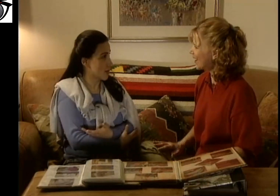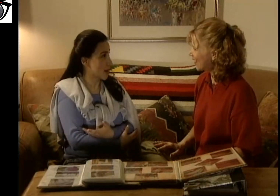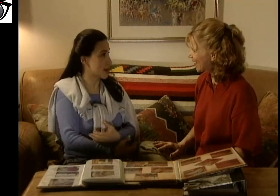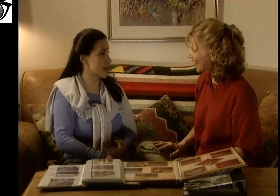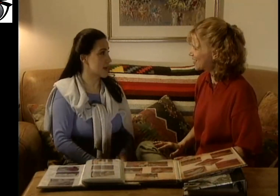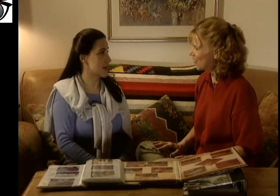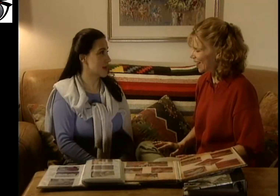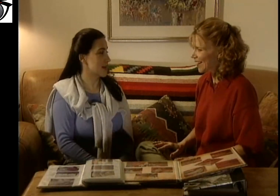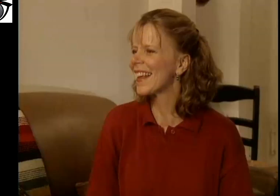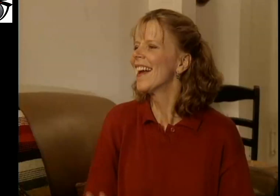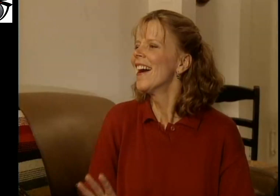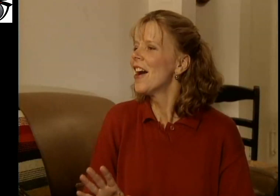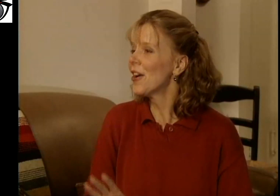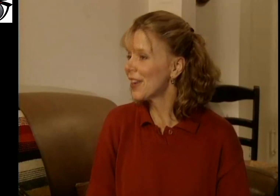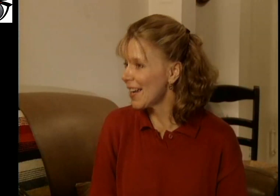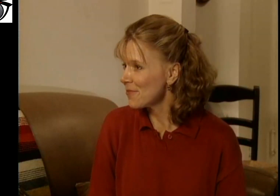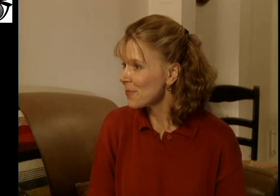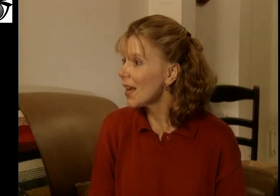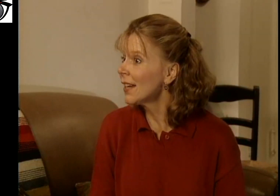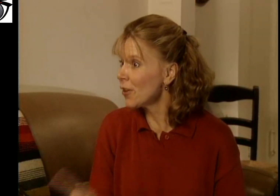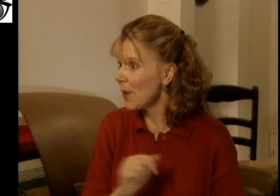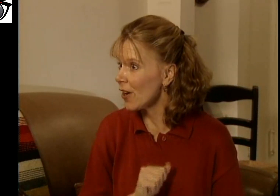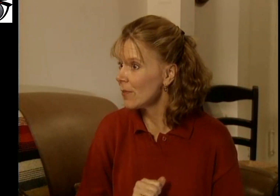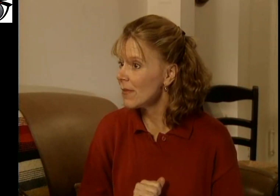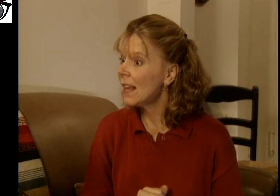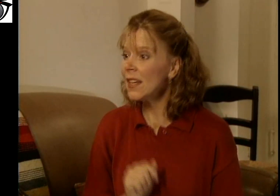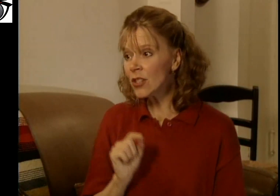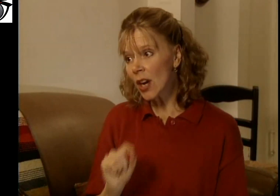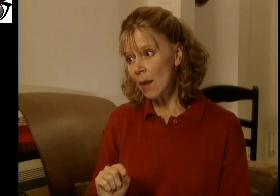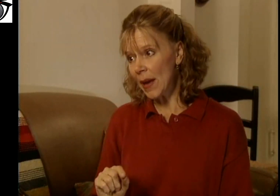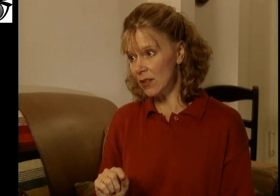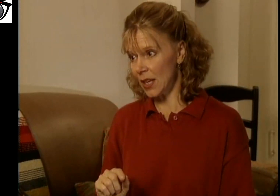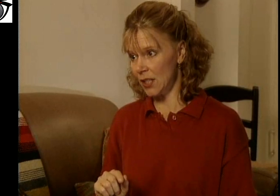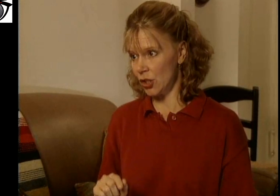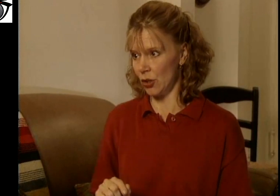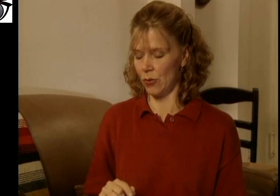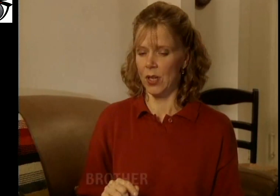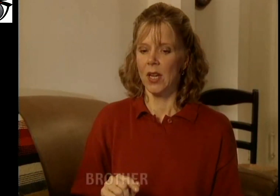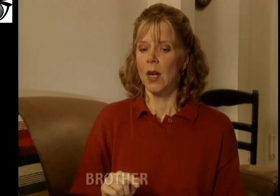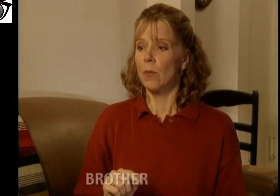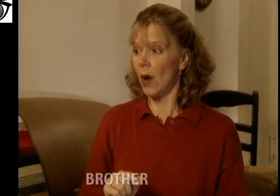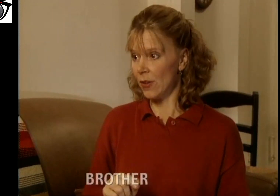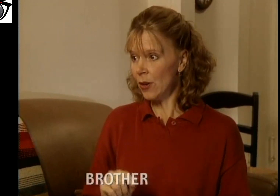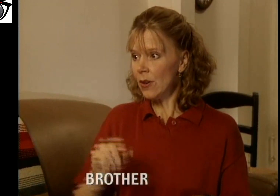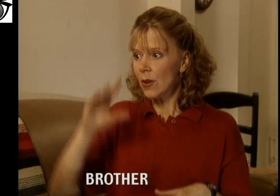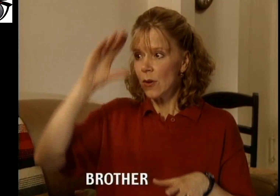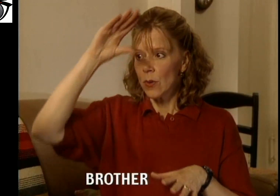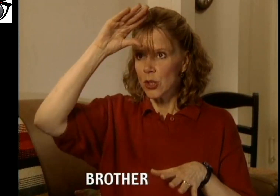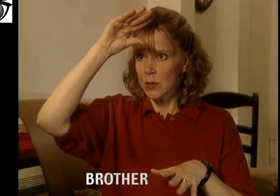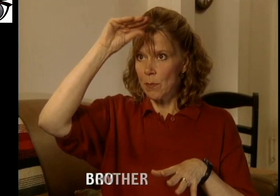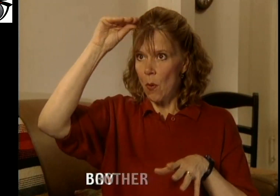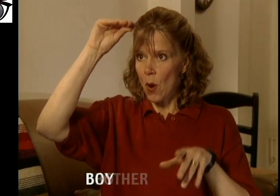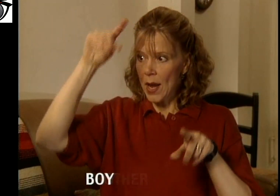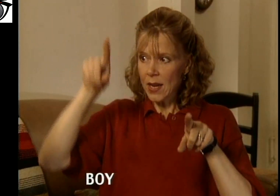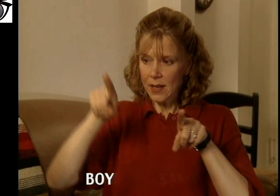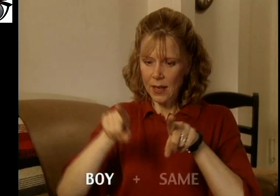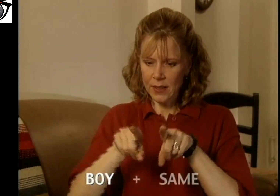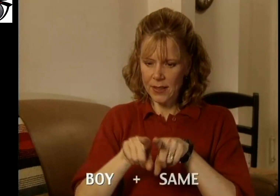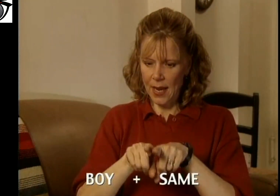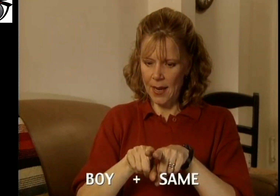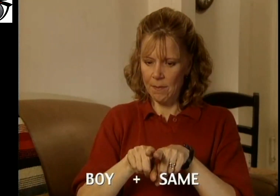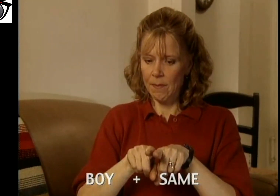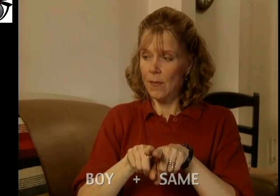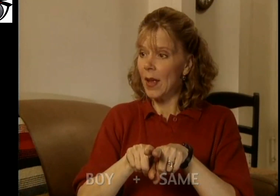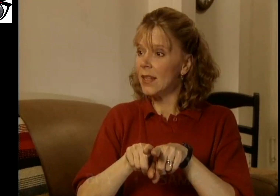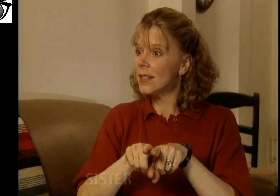that's right. Okay. That's right. Okay, another pair. And these are compound signs too. Brother, which is boy